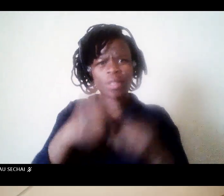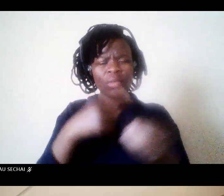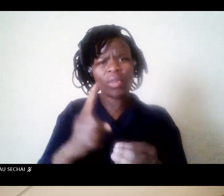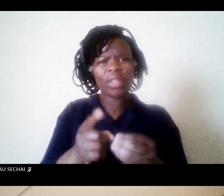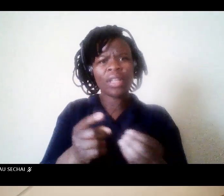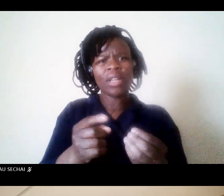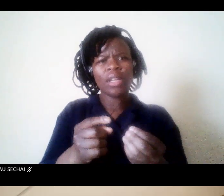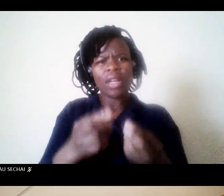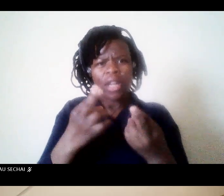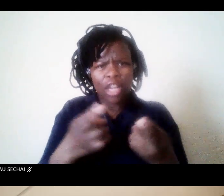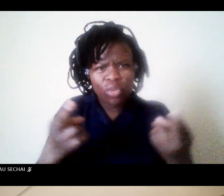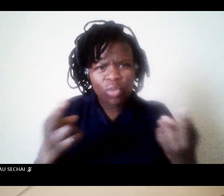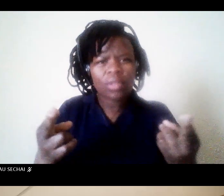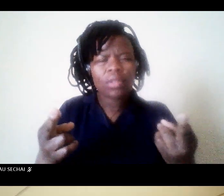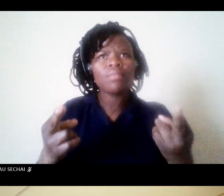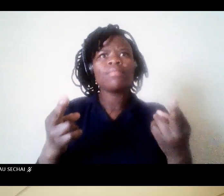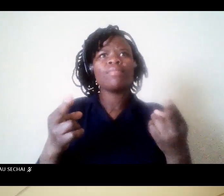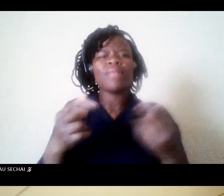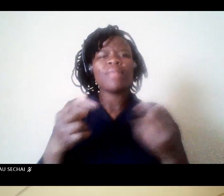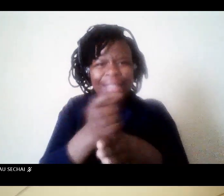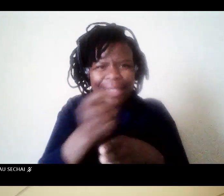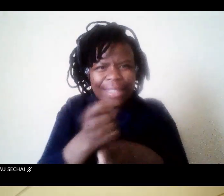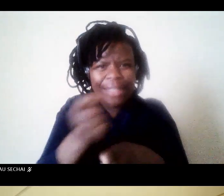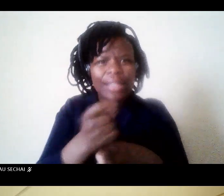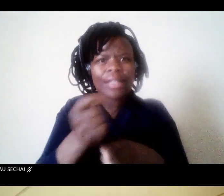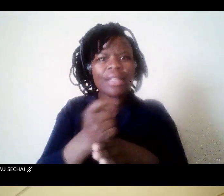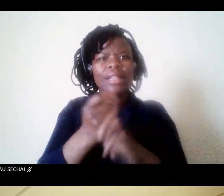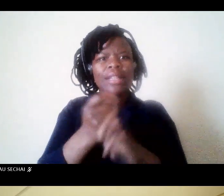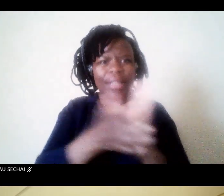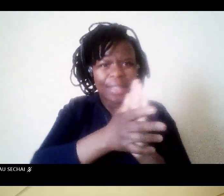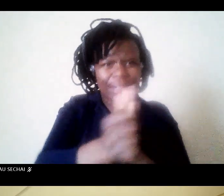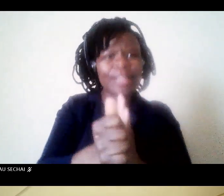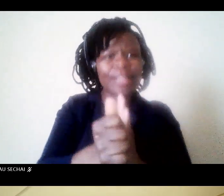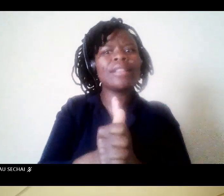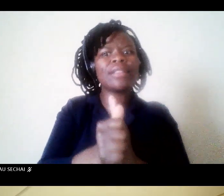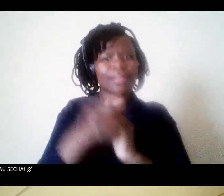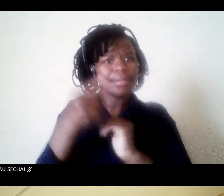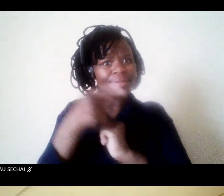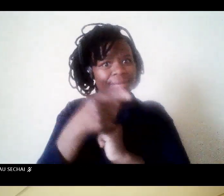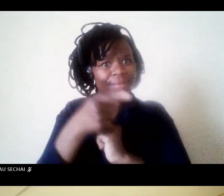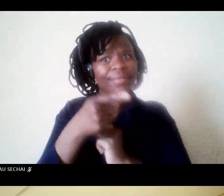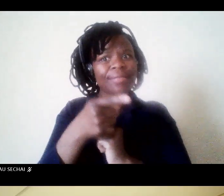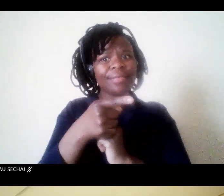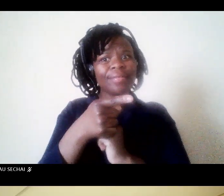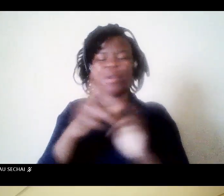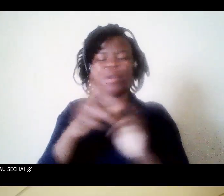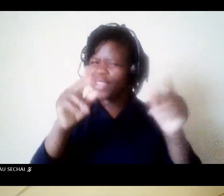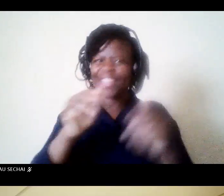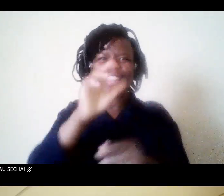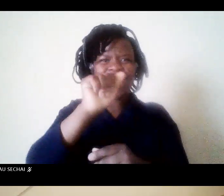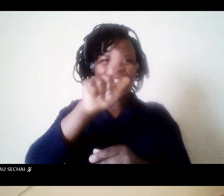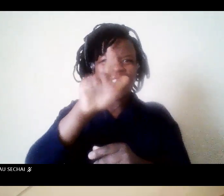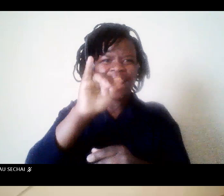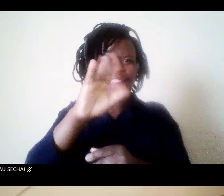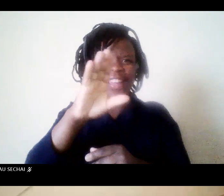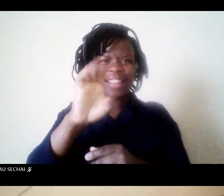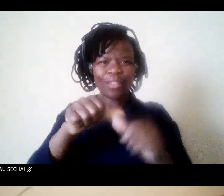or skills or those kind of things. It's asking you to, yeah, Alice, go ahead.